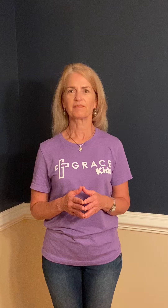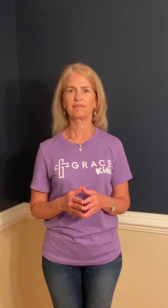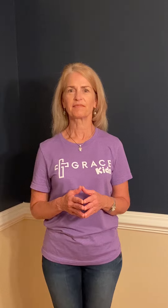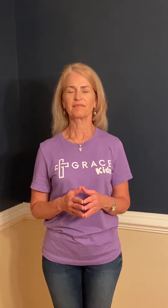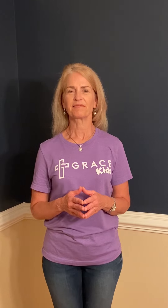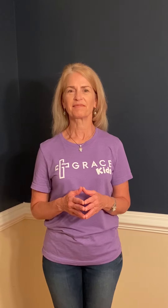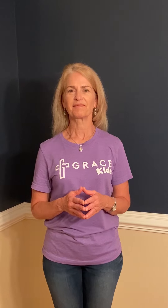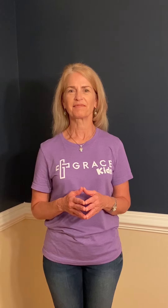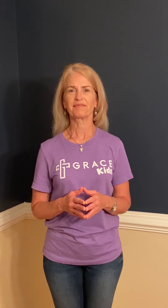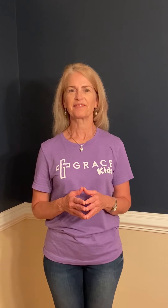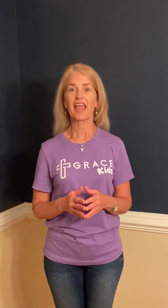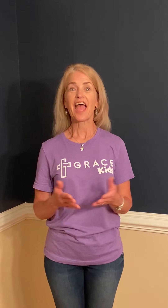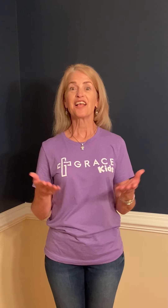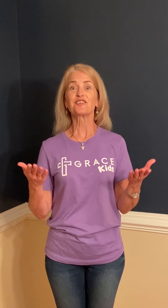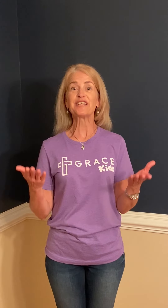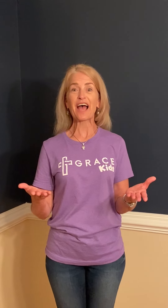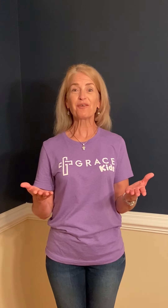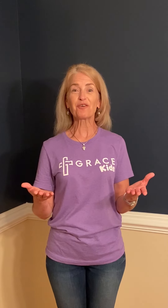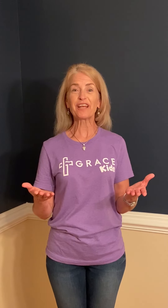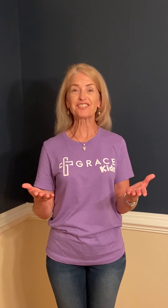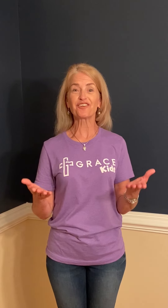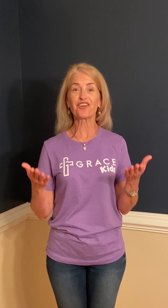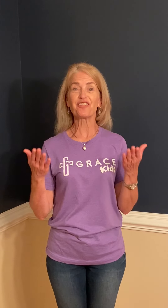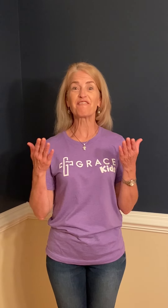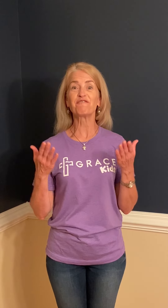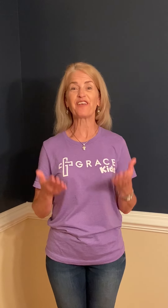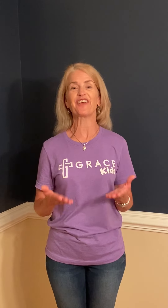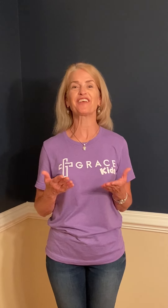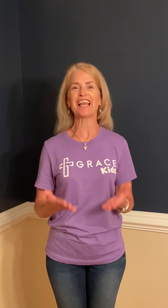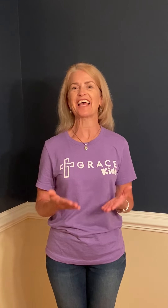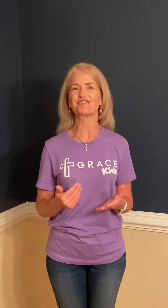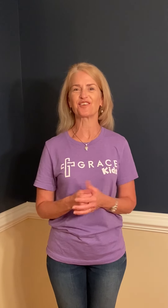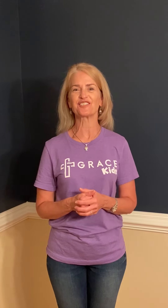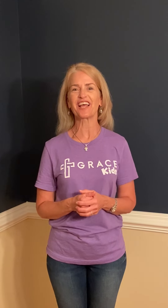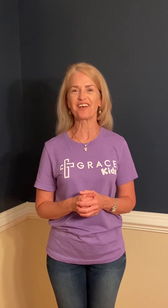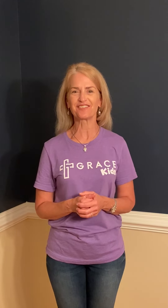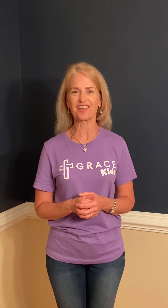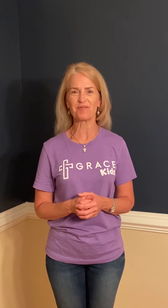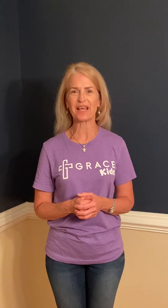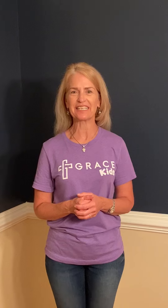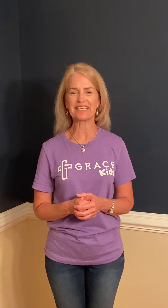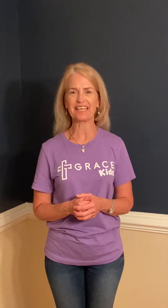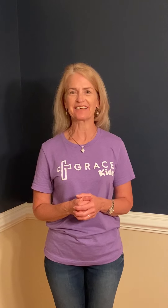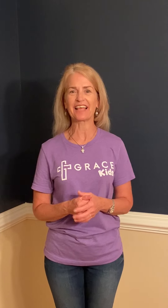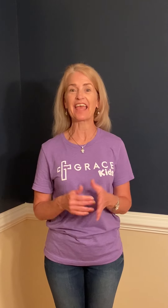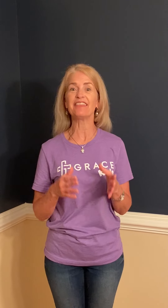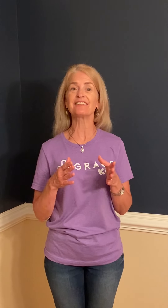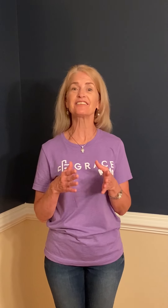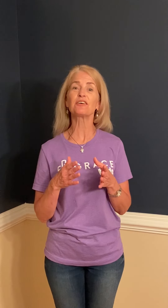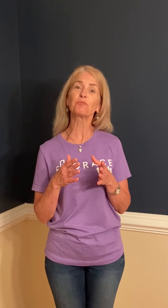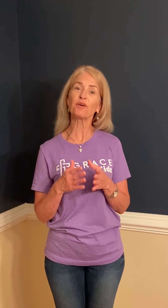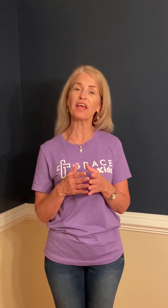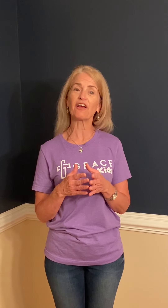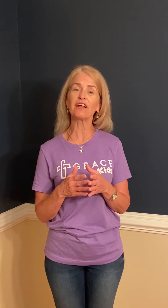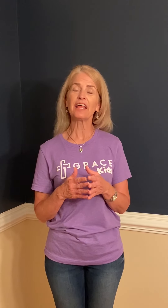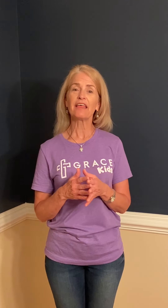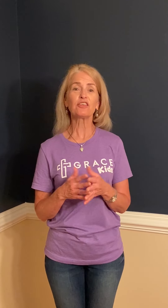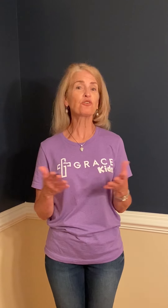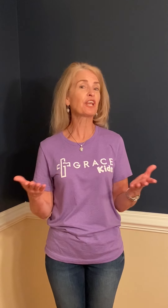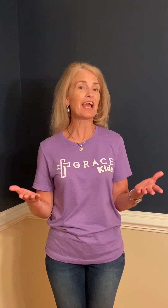okay so now we are ready to learn the very last verse of psalm 19 and this is a prayer that you could